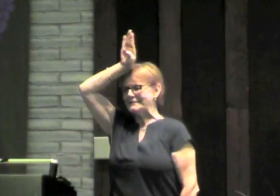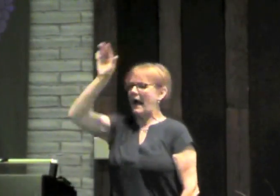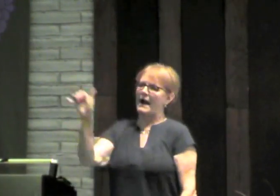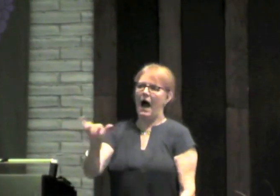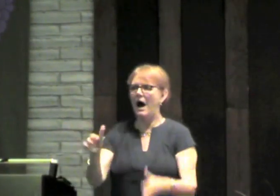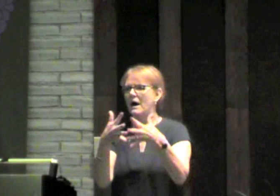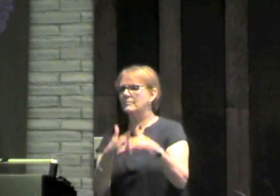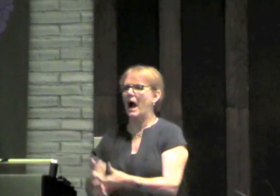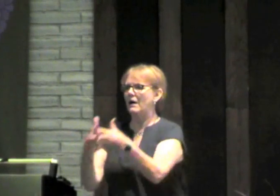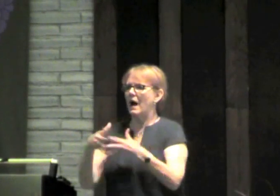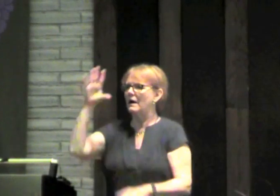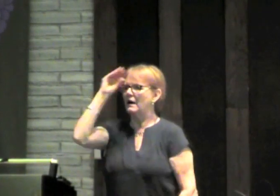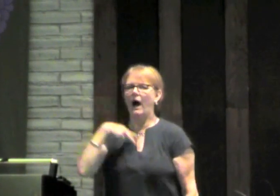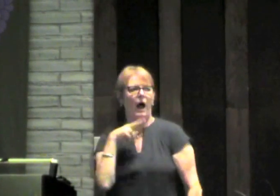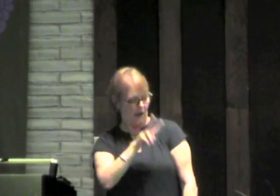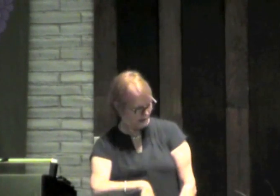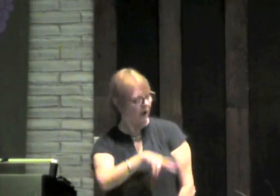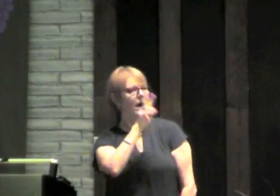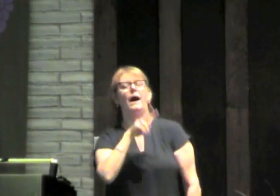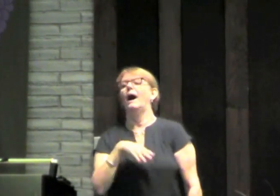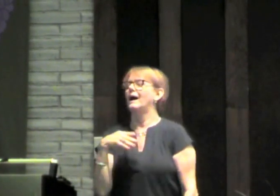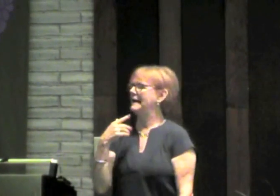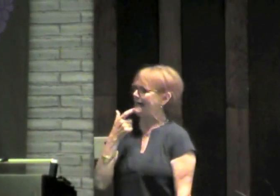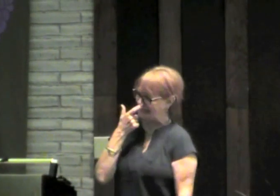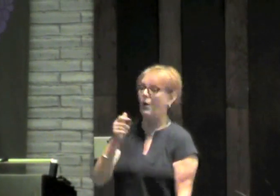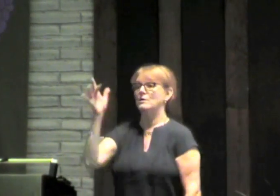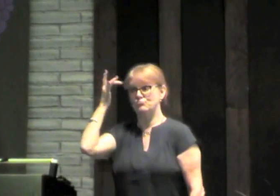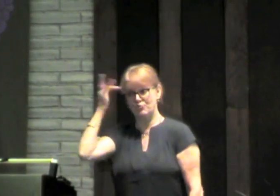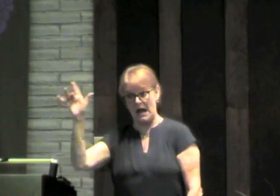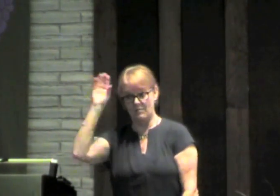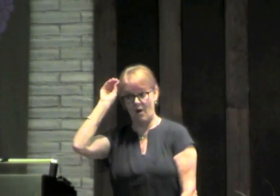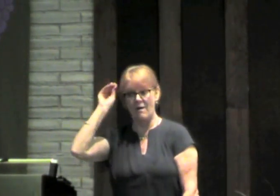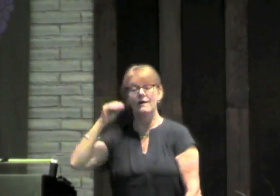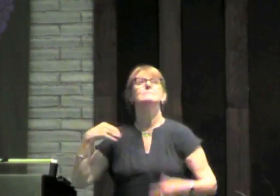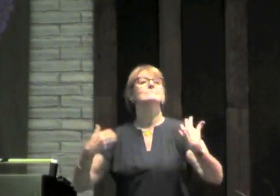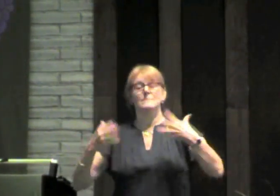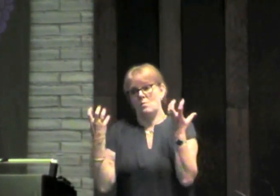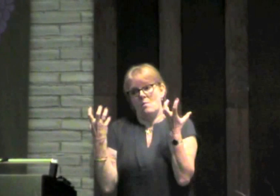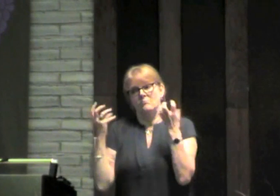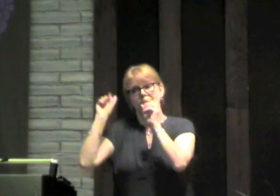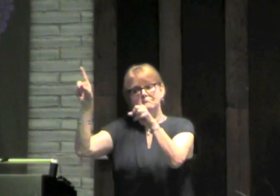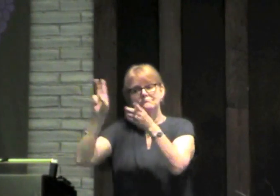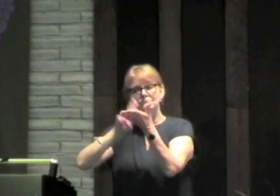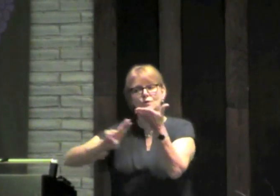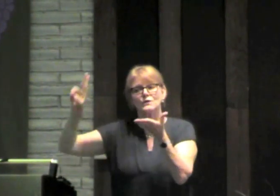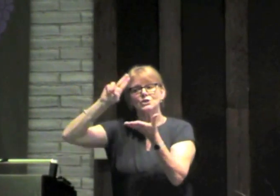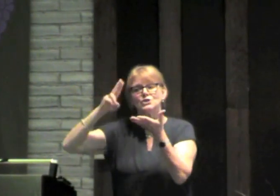with the hat? He was an American guy. He was bright. Well, he wanted to